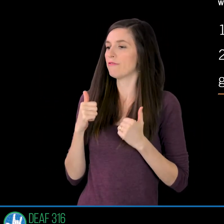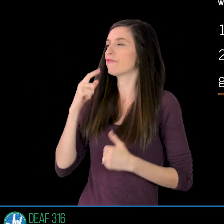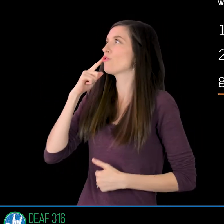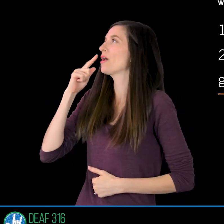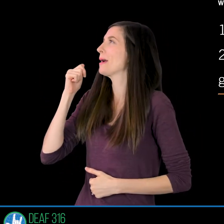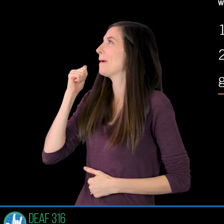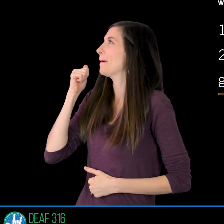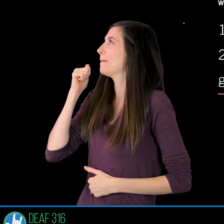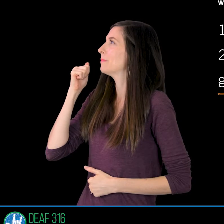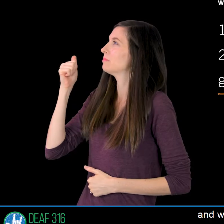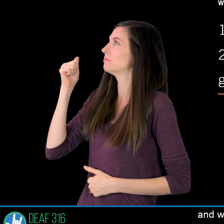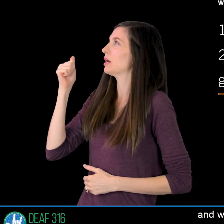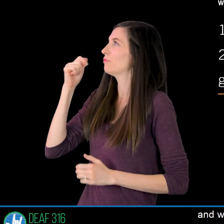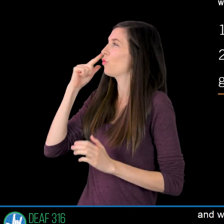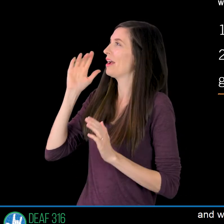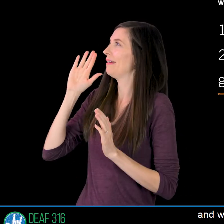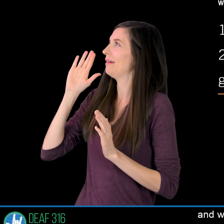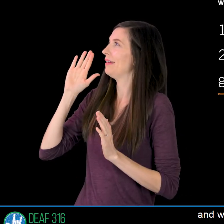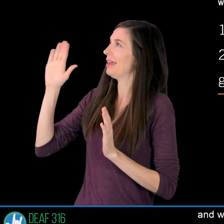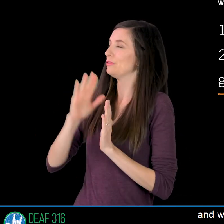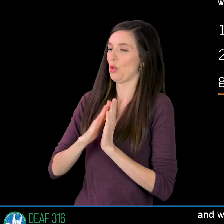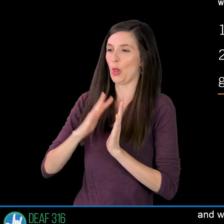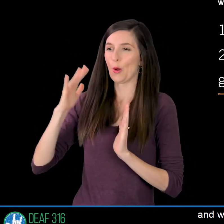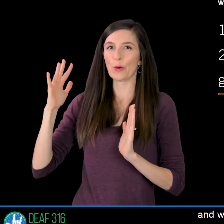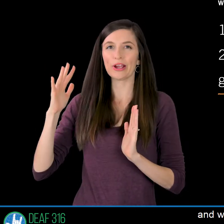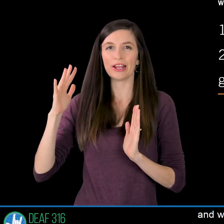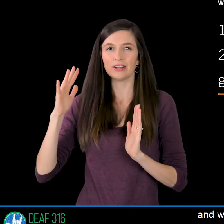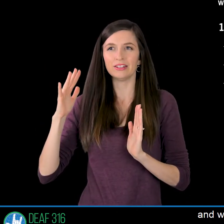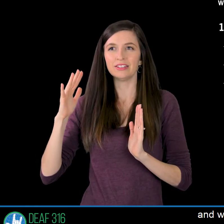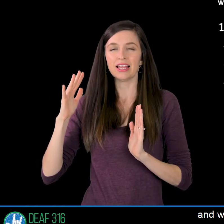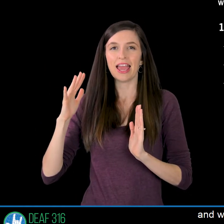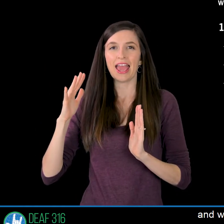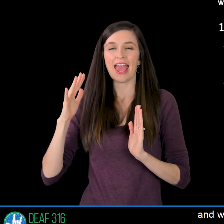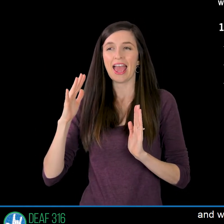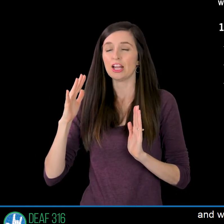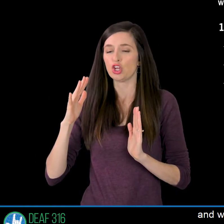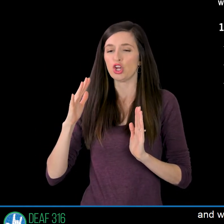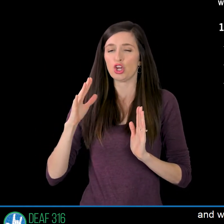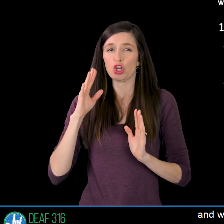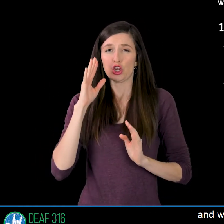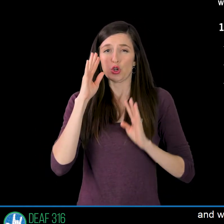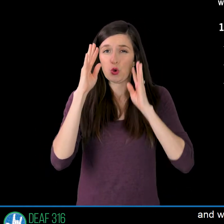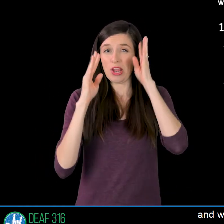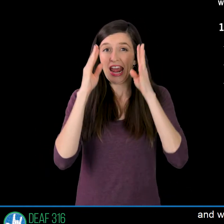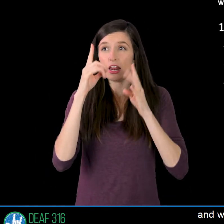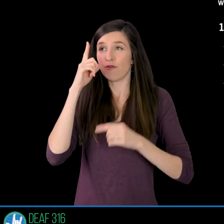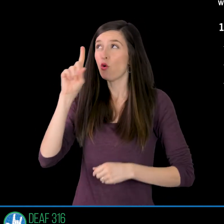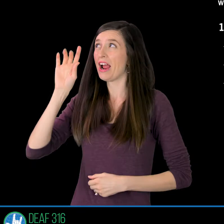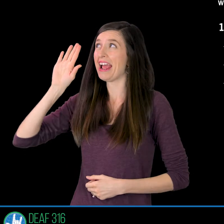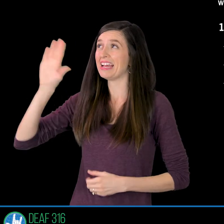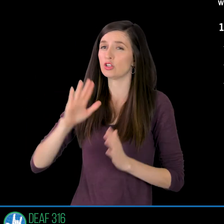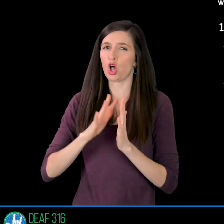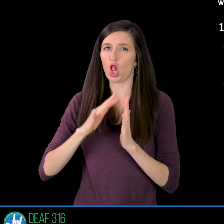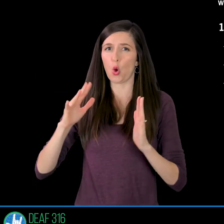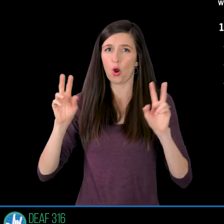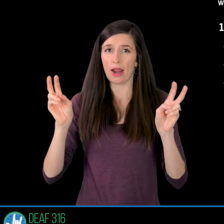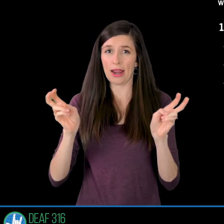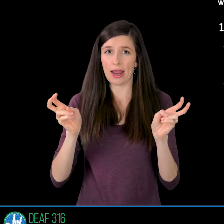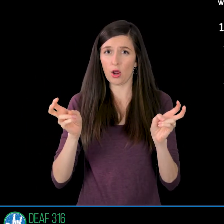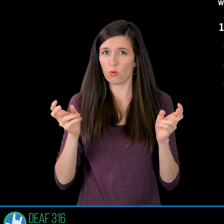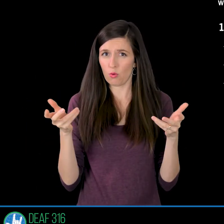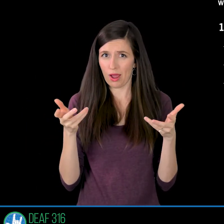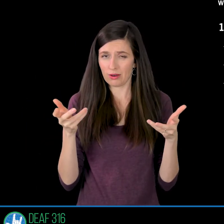live for His glory. And we showed that the meaning of created for His glory is